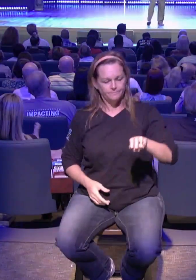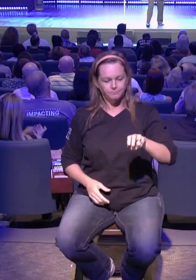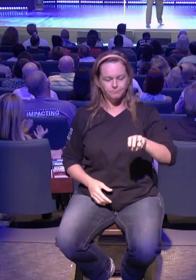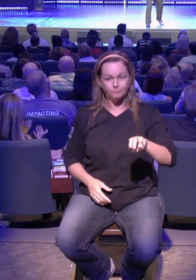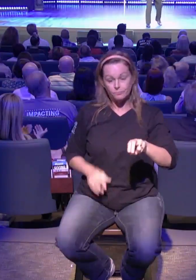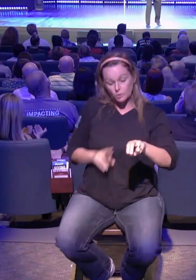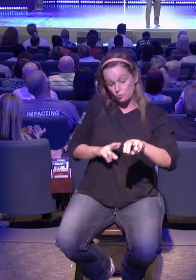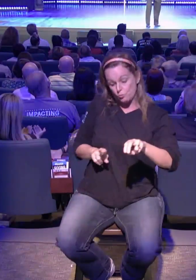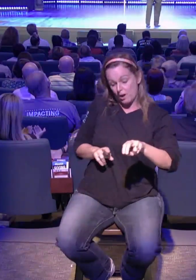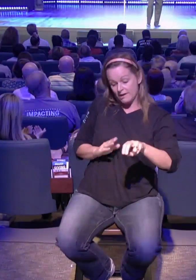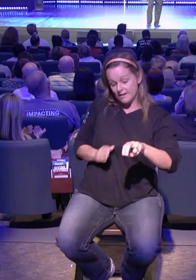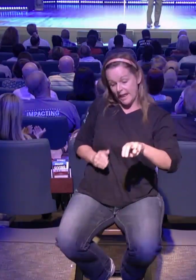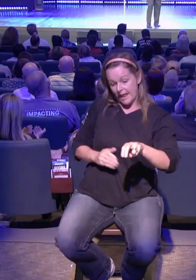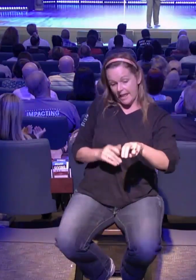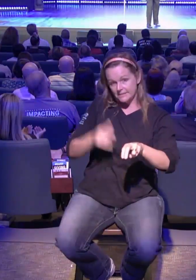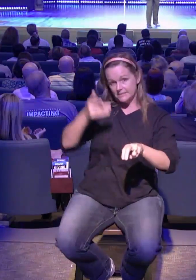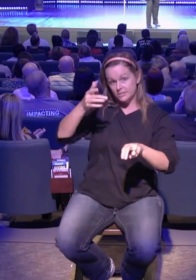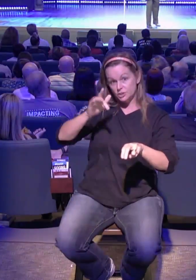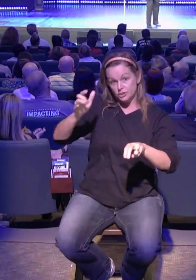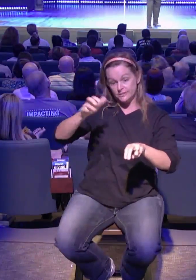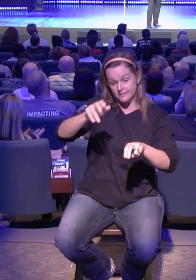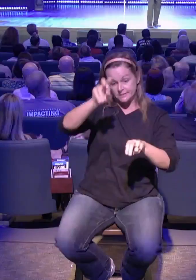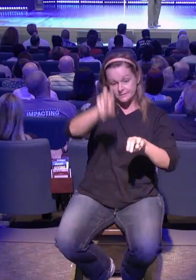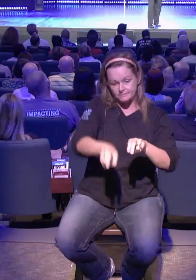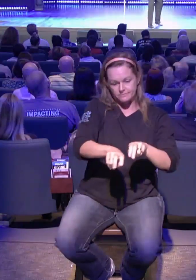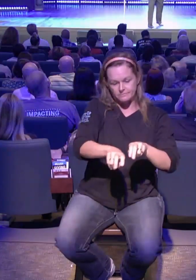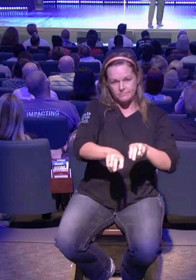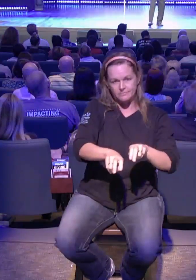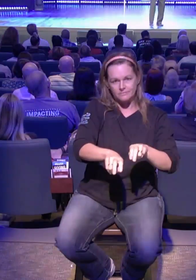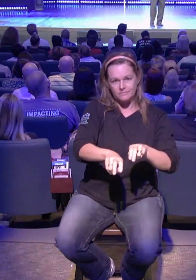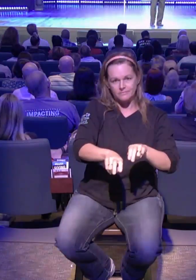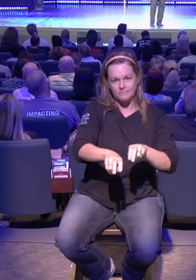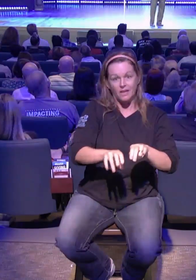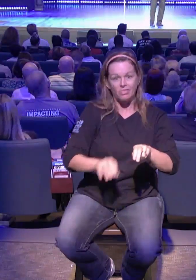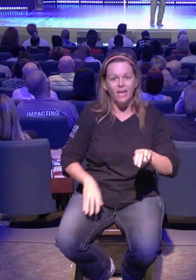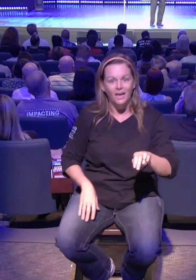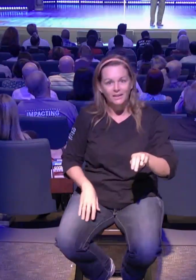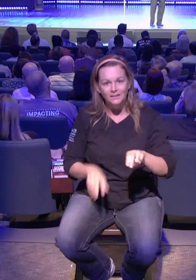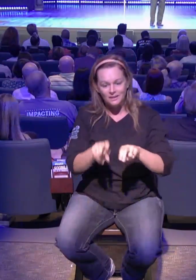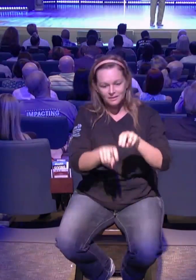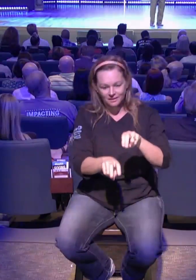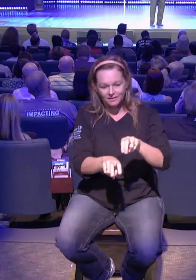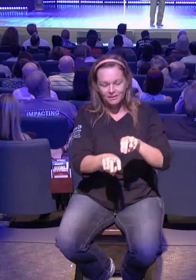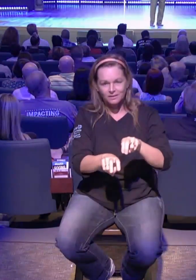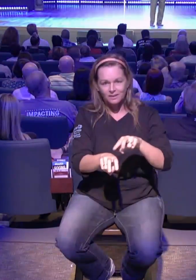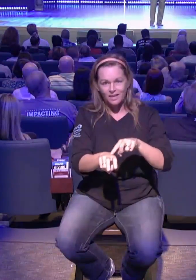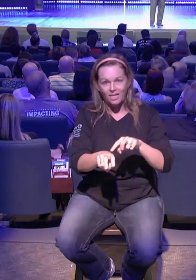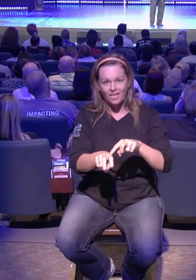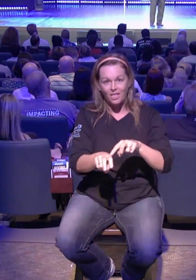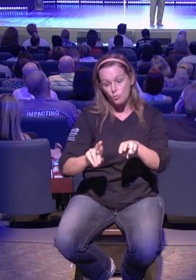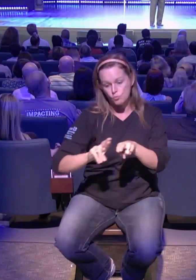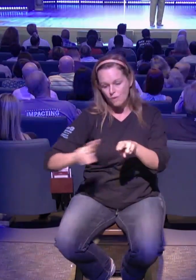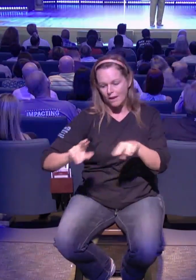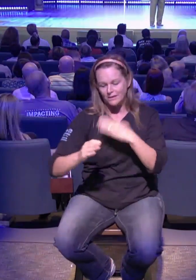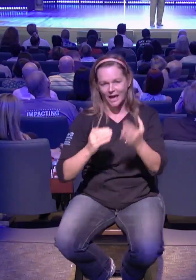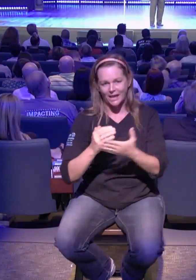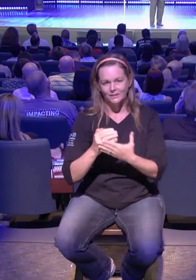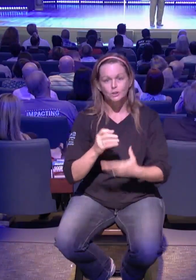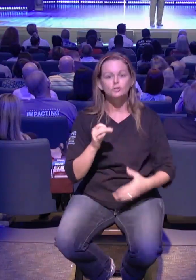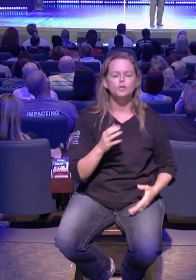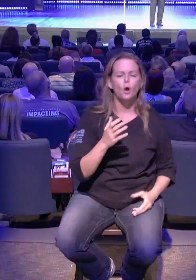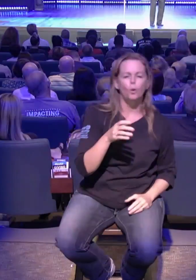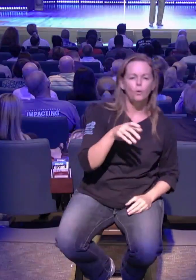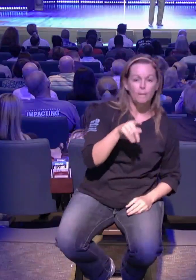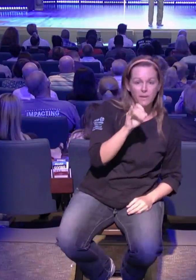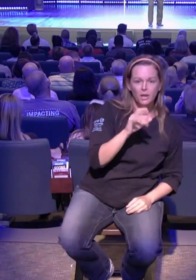of God. When we extend the right hand of fellowship, of love, we're extending through the authority of Christ, not our authority. Thought I'd throw that one in free. A